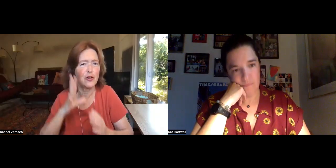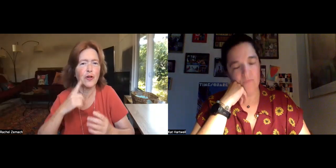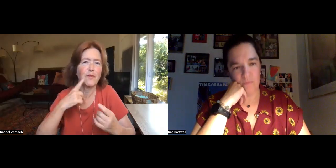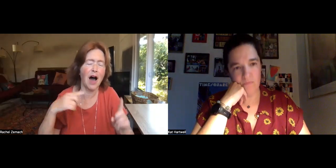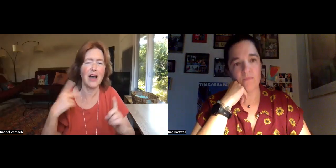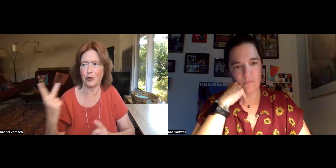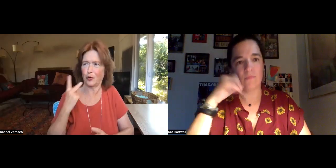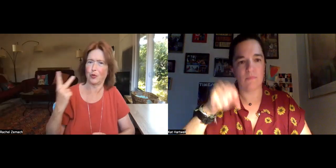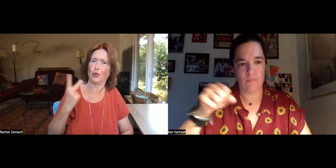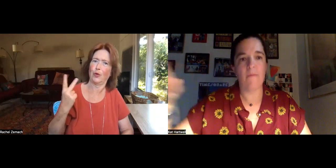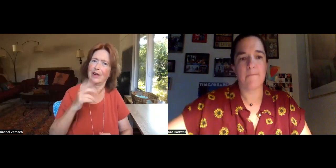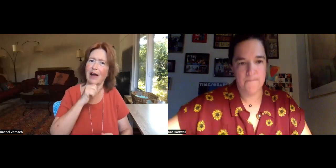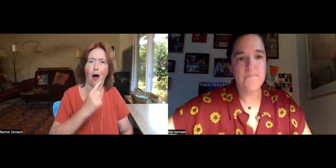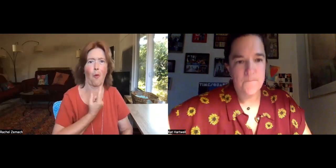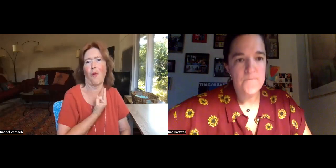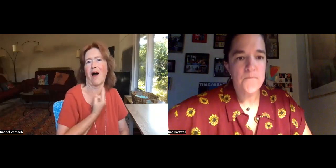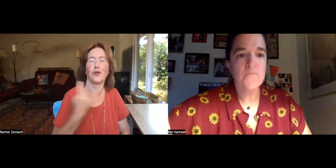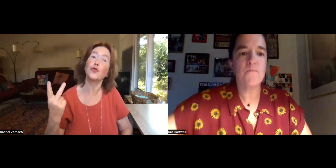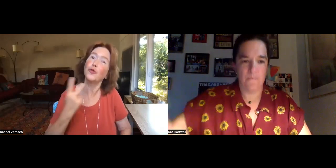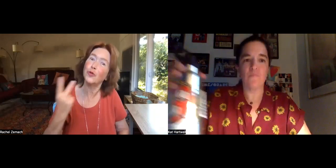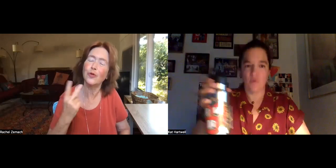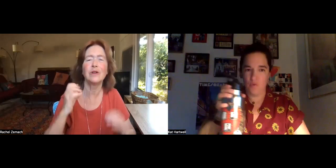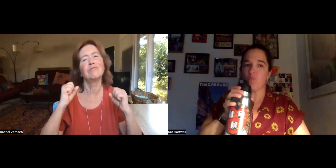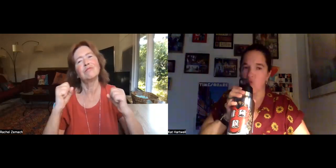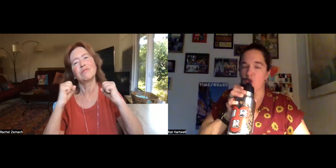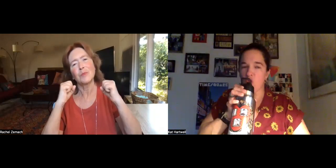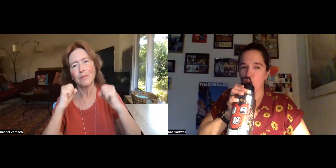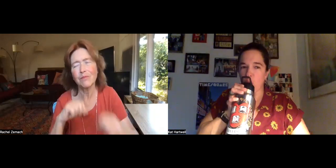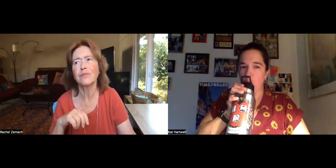Teacher found two, not one, two.